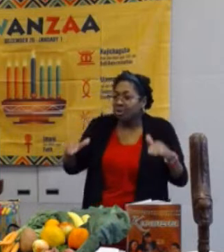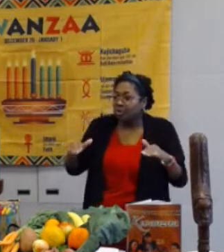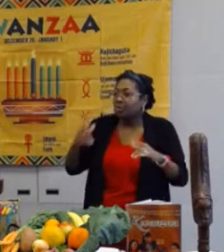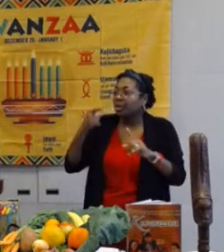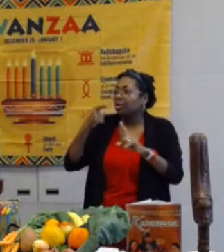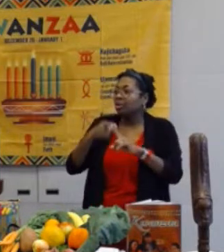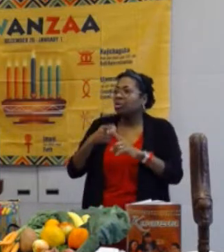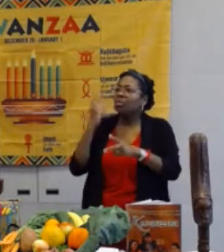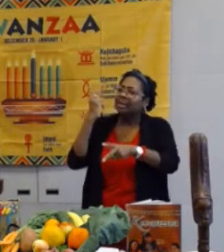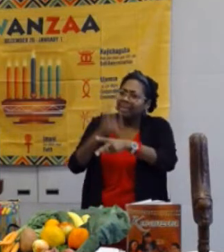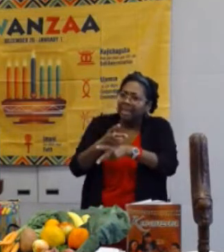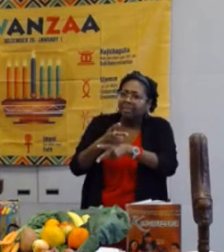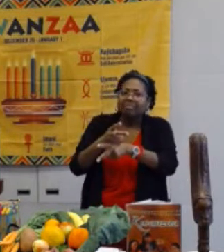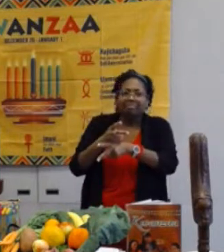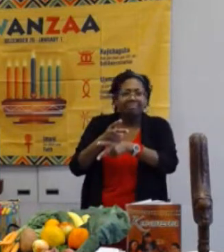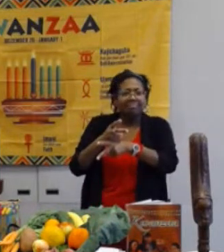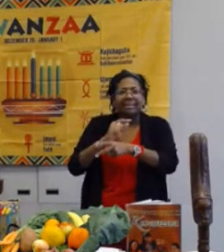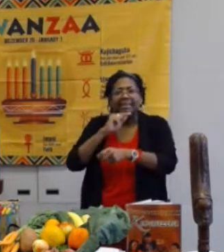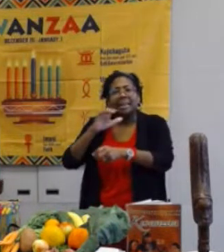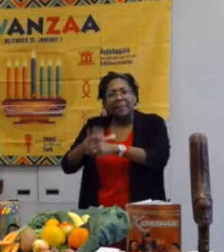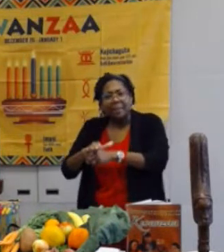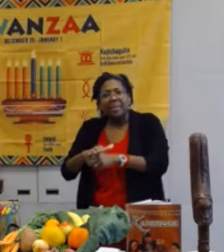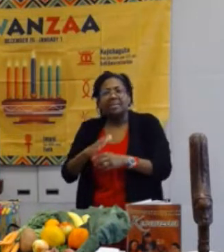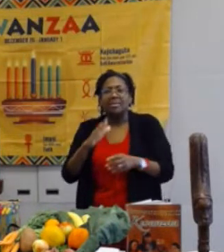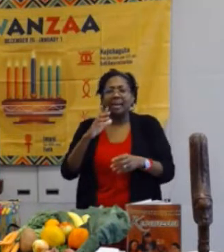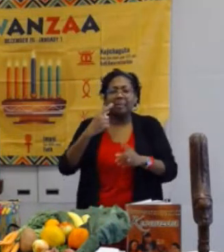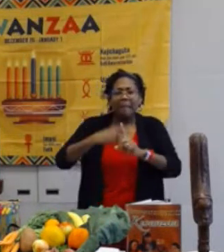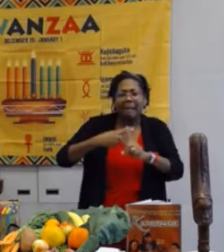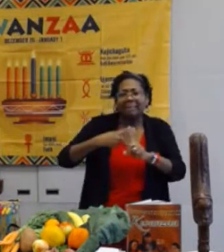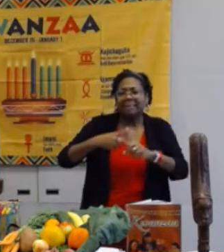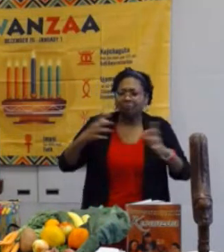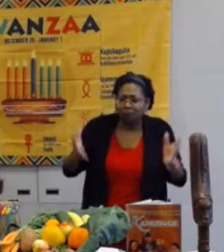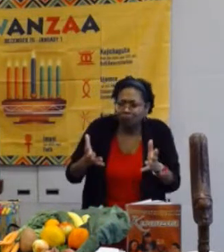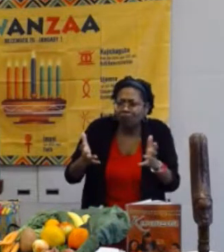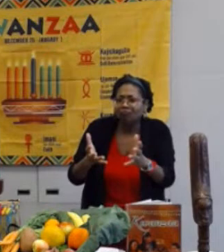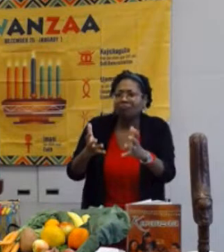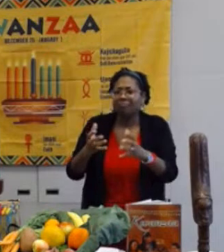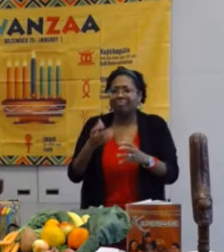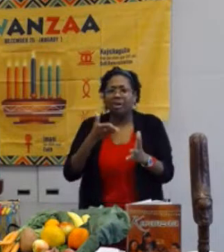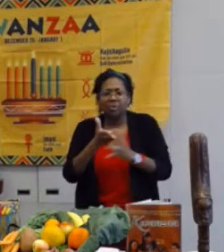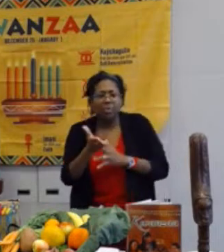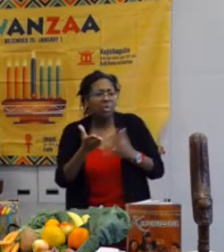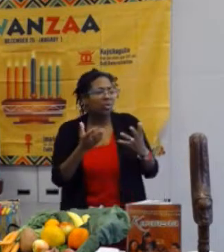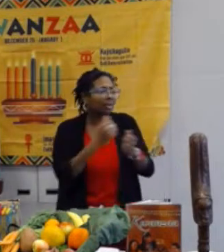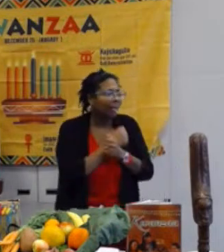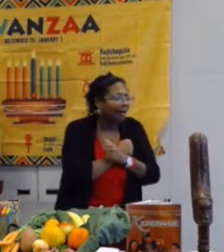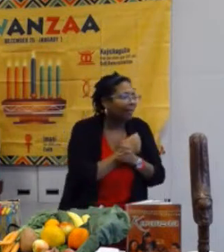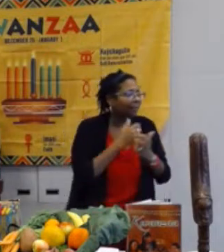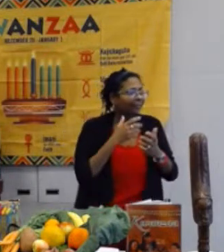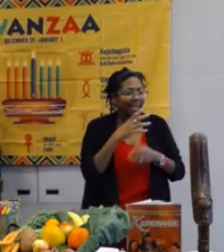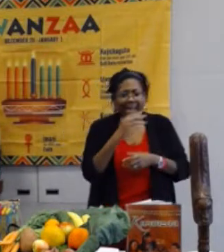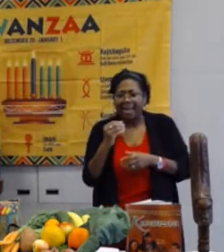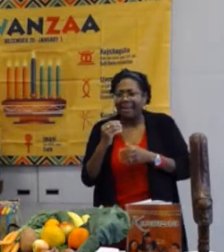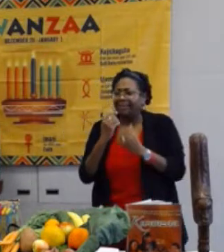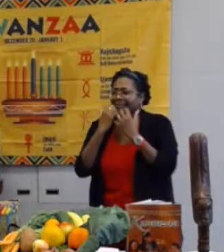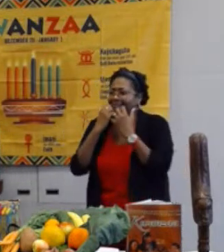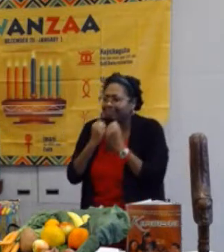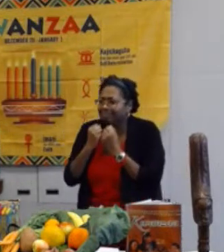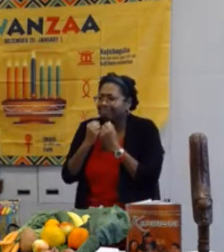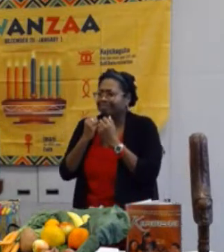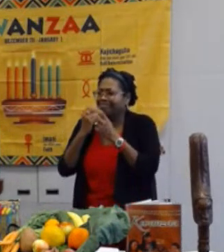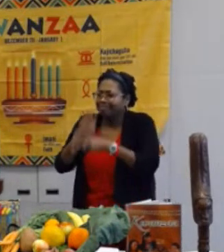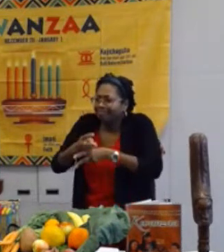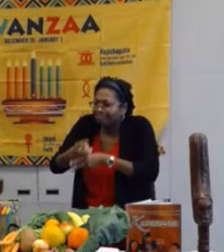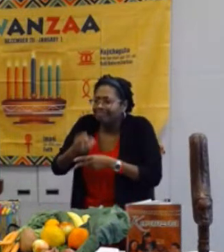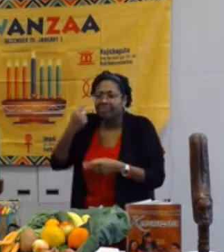to keep those commitments through positive encouragement, through love and care